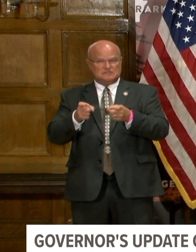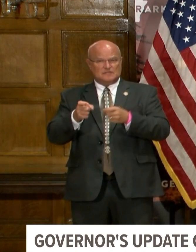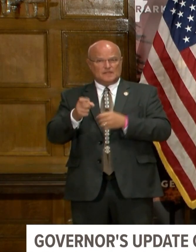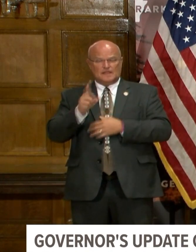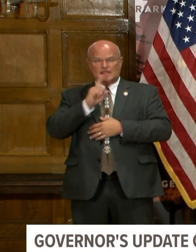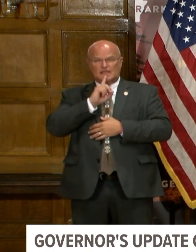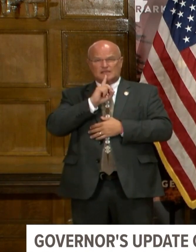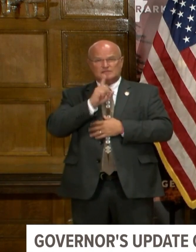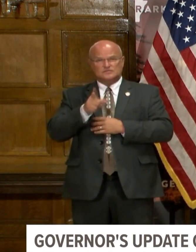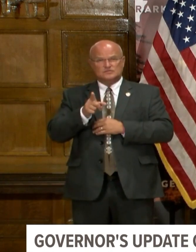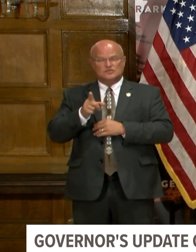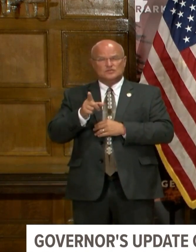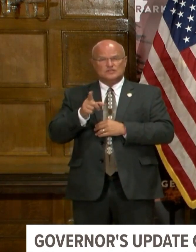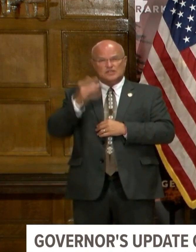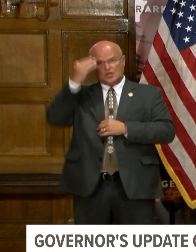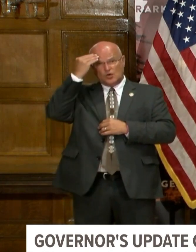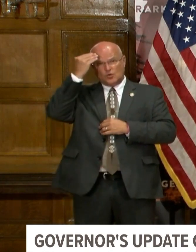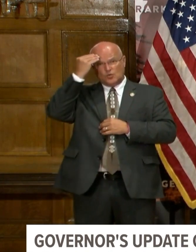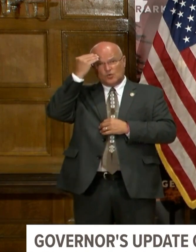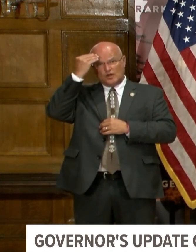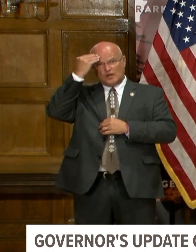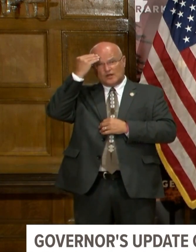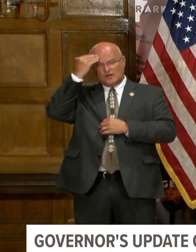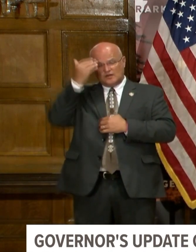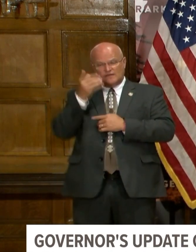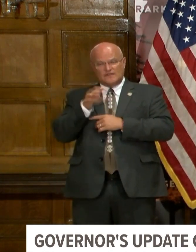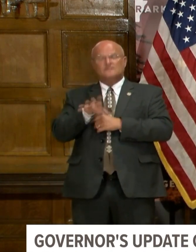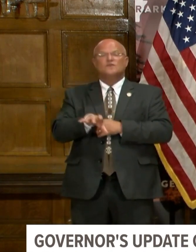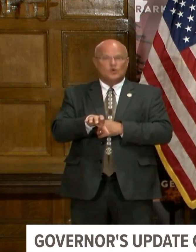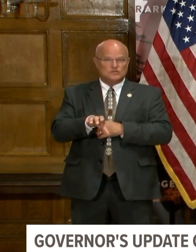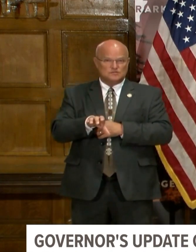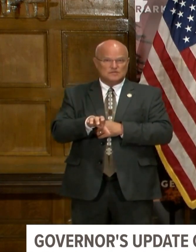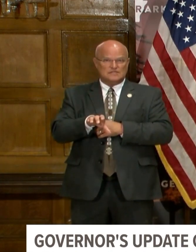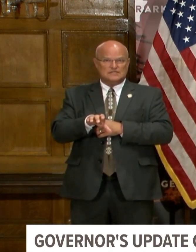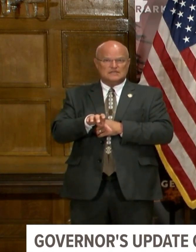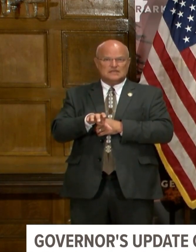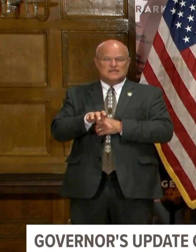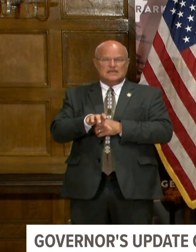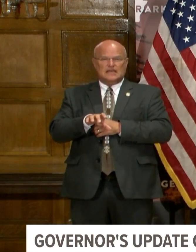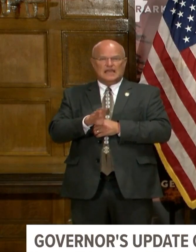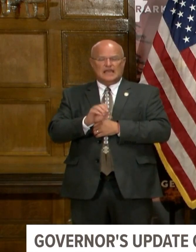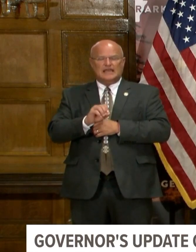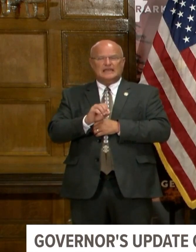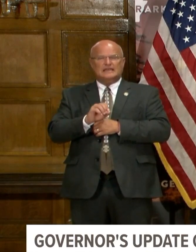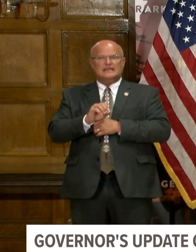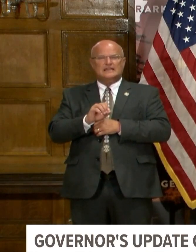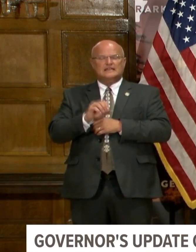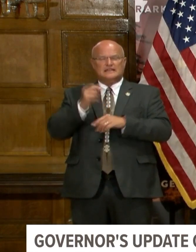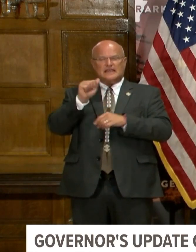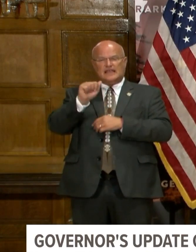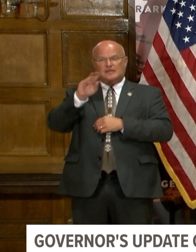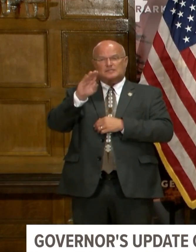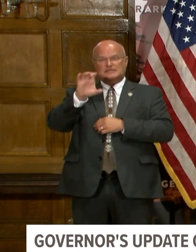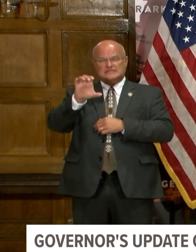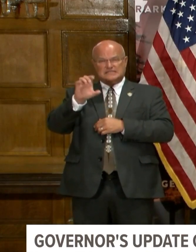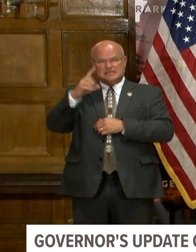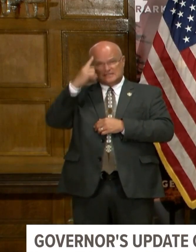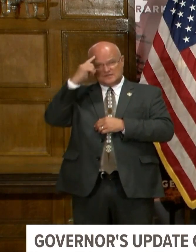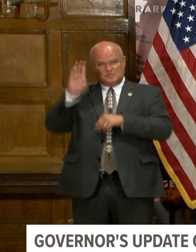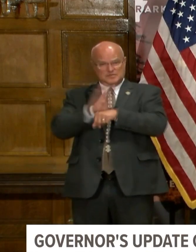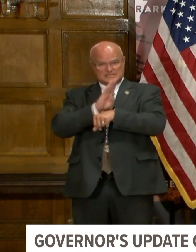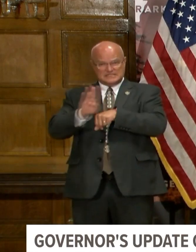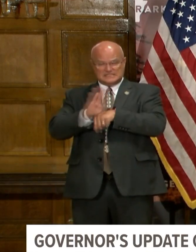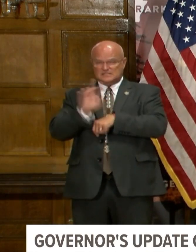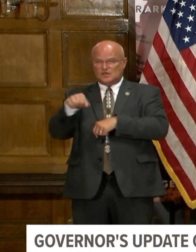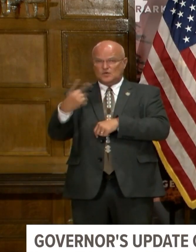I'm certainly aware of the enforcement and the citations given by Alcoholic Beverage Control, but that's